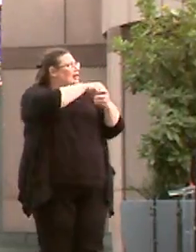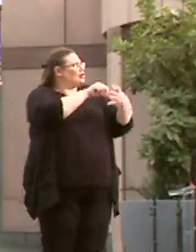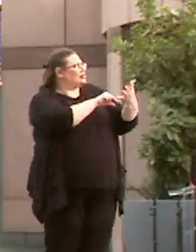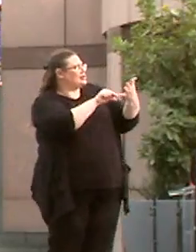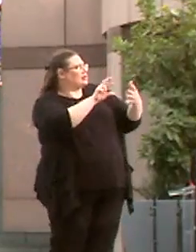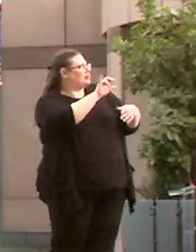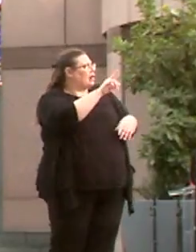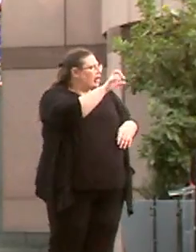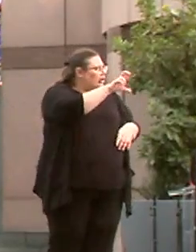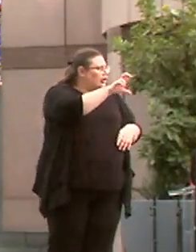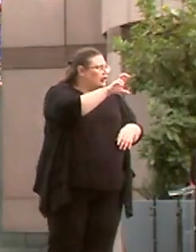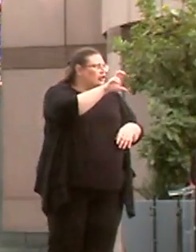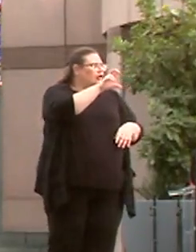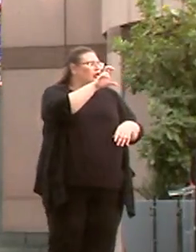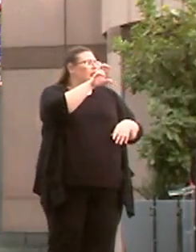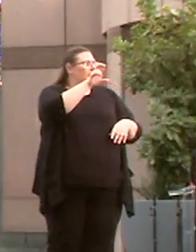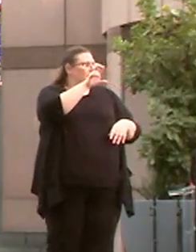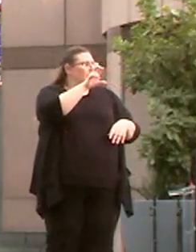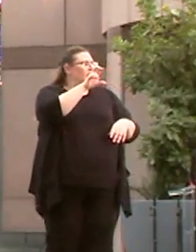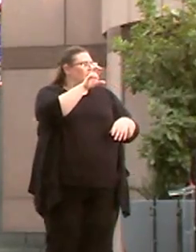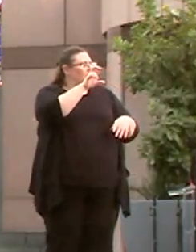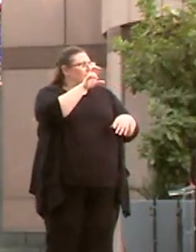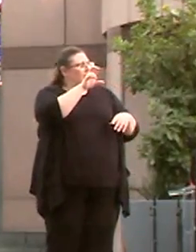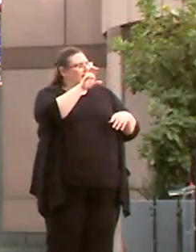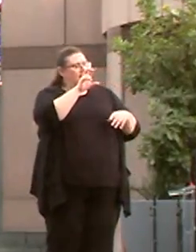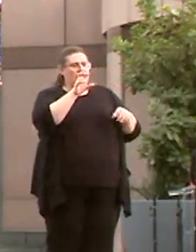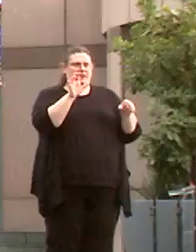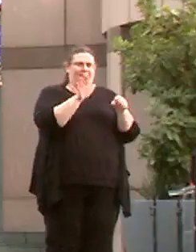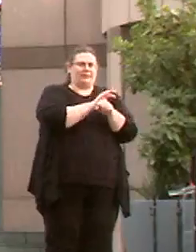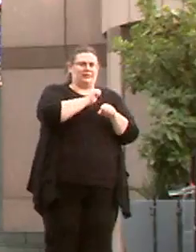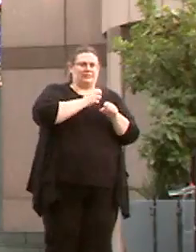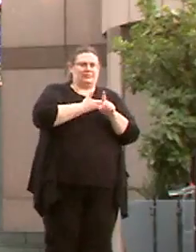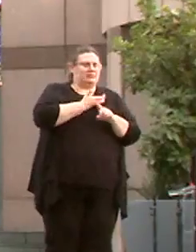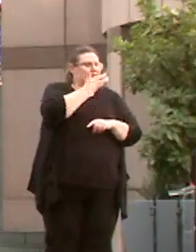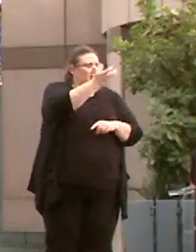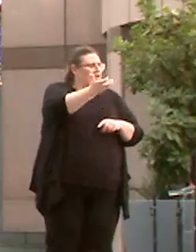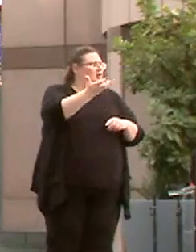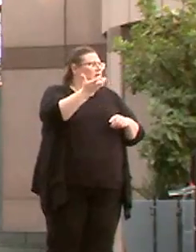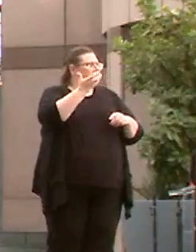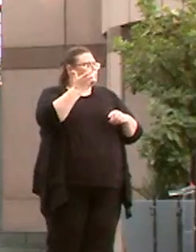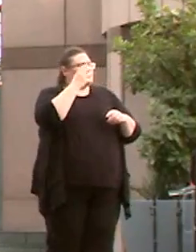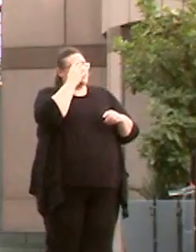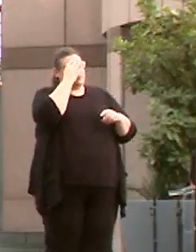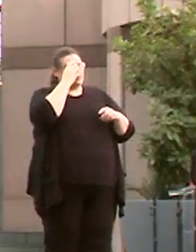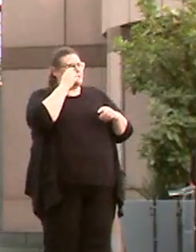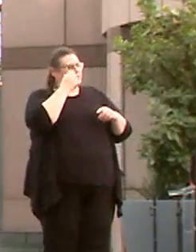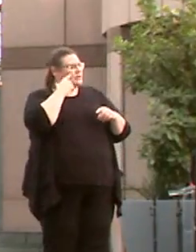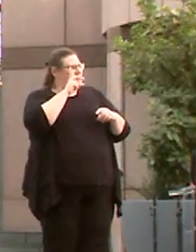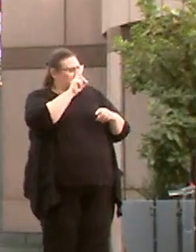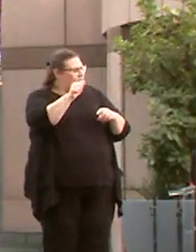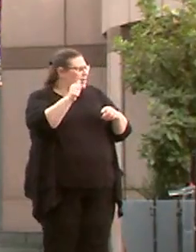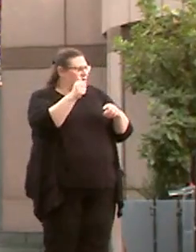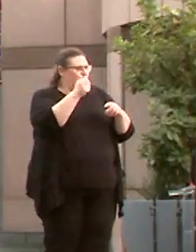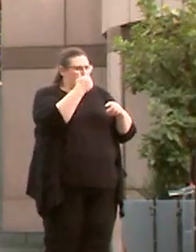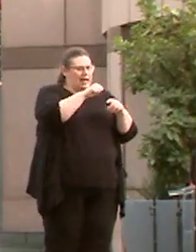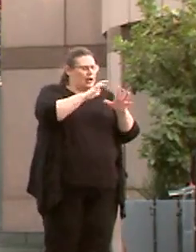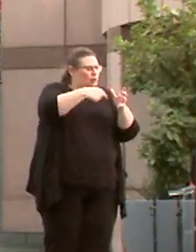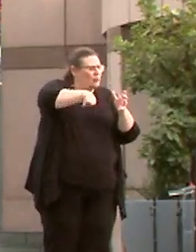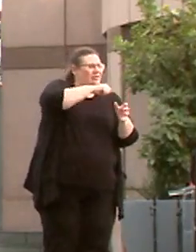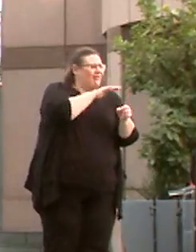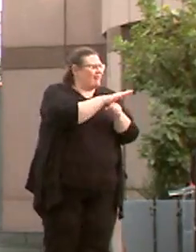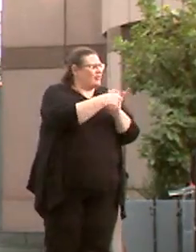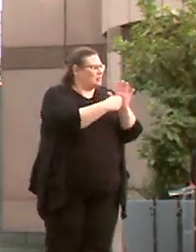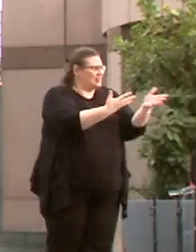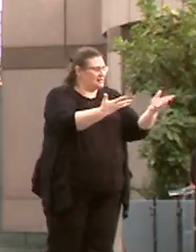and just coming out to be your full self when it pertains to disability or any underrepresented group.